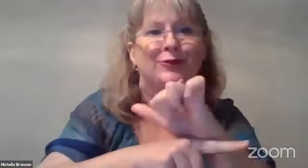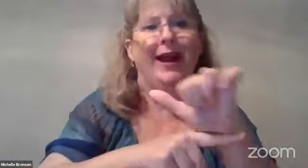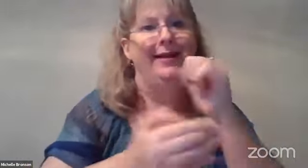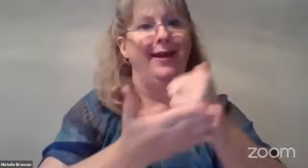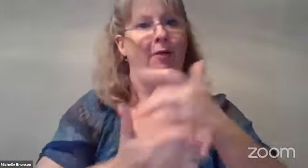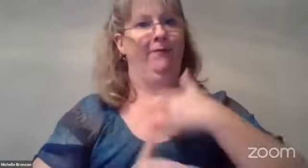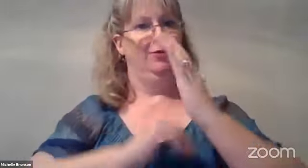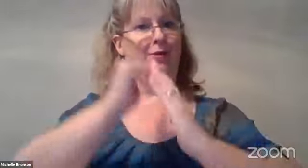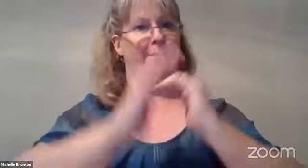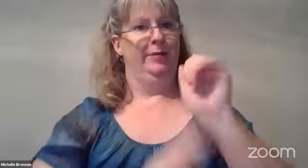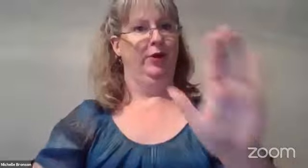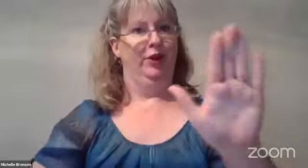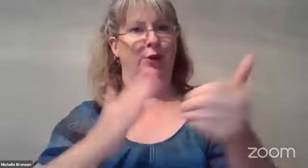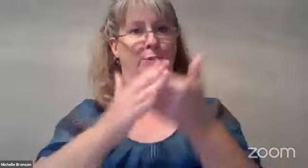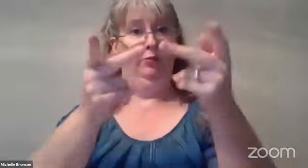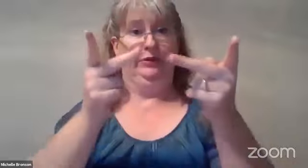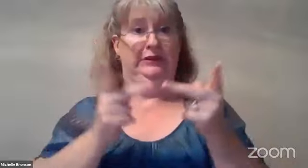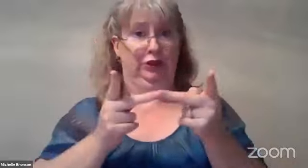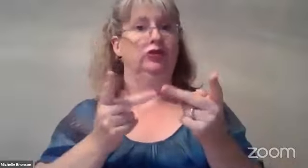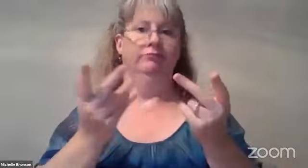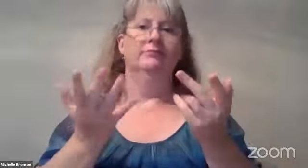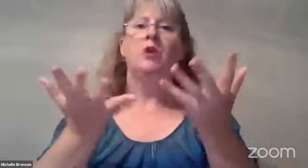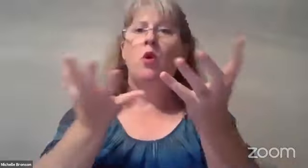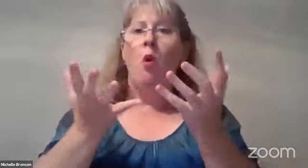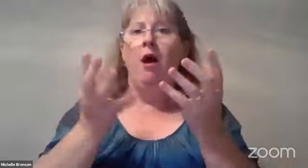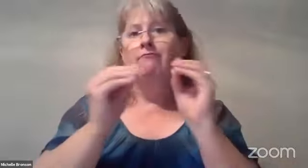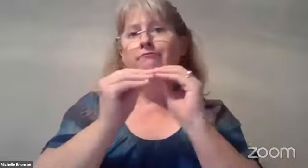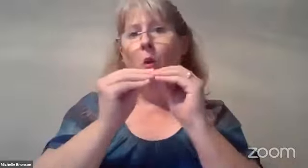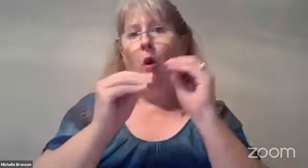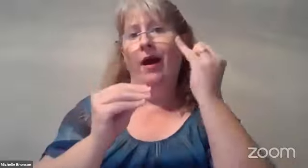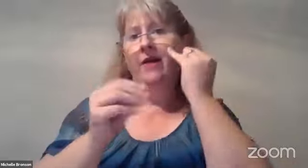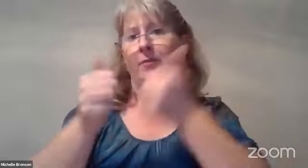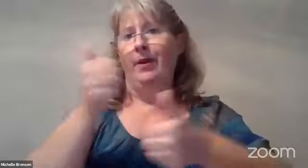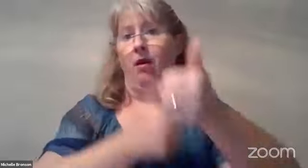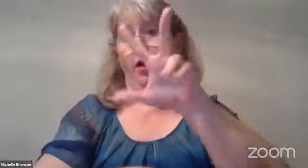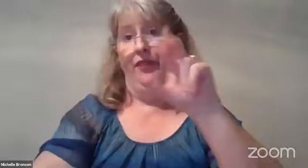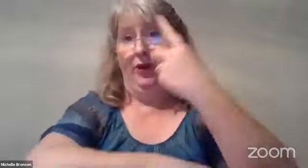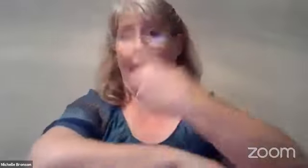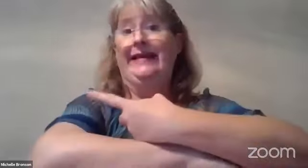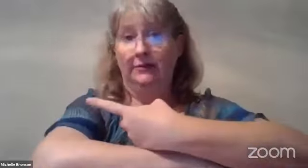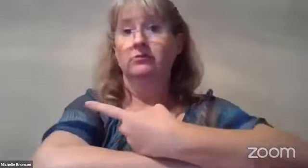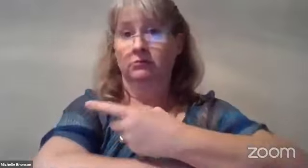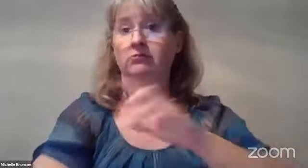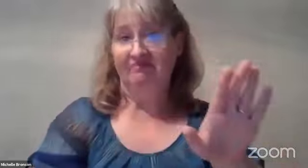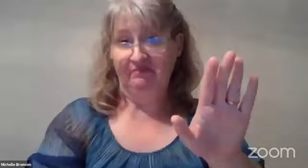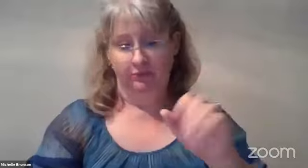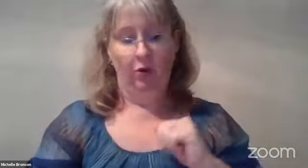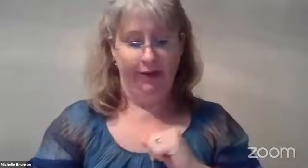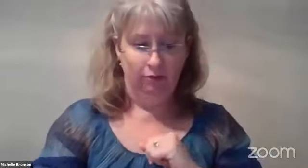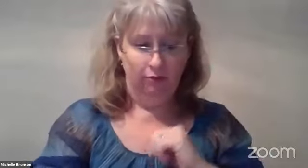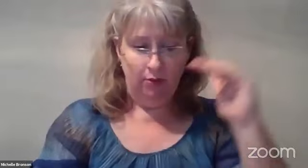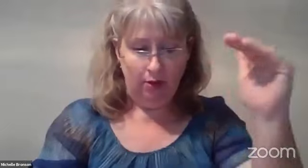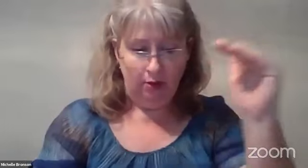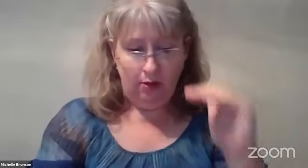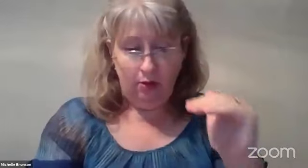at new jobs and they need interpreting services, want to make sure that they're comfortable and know their duties and their new roles. So they do have interpreting services for